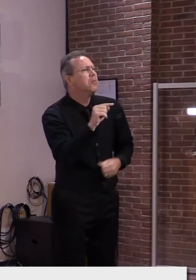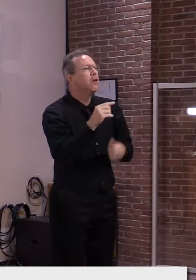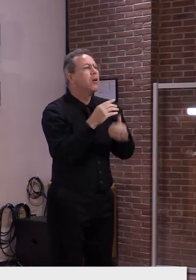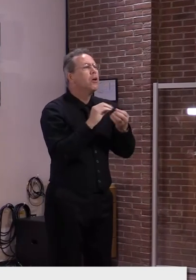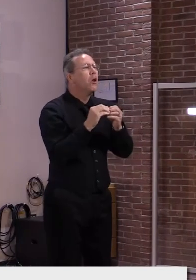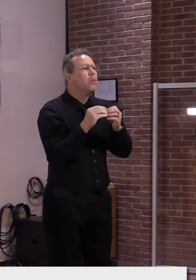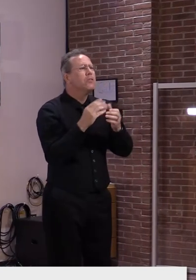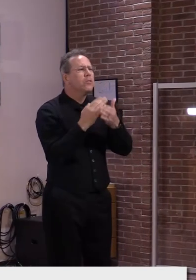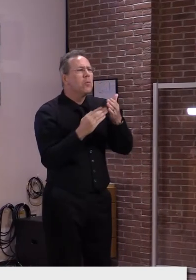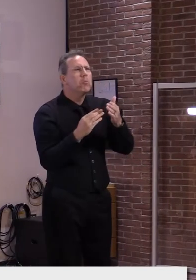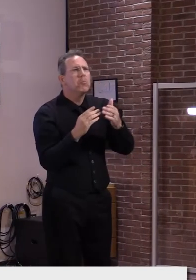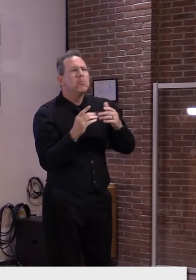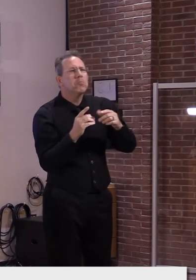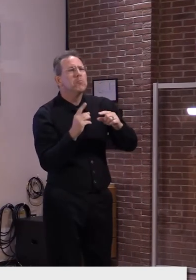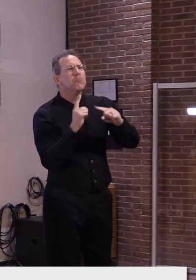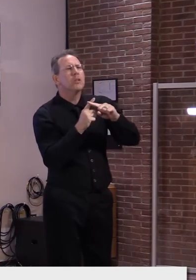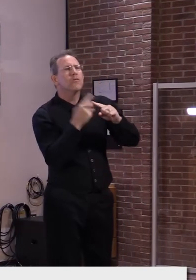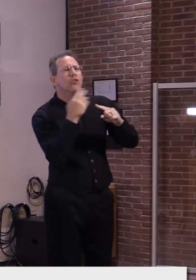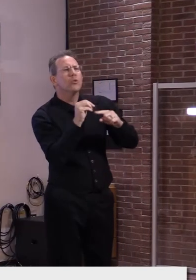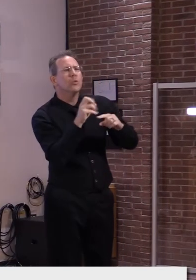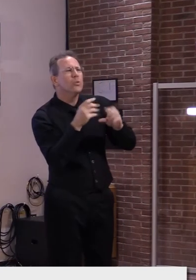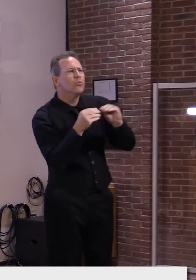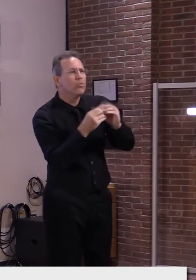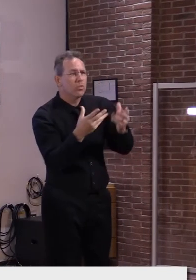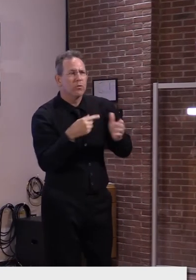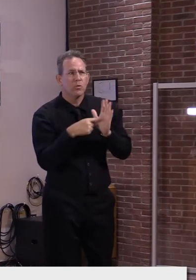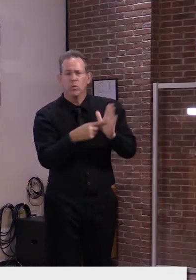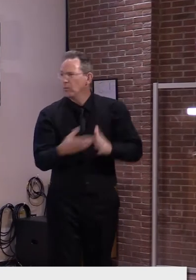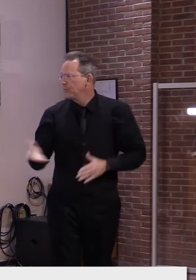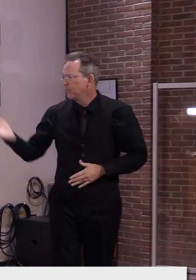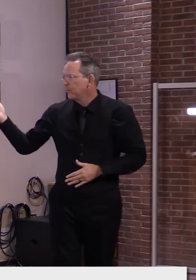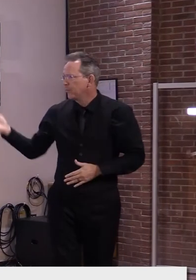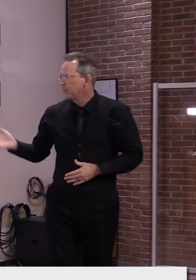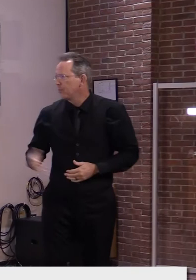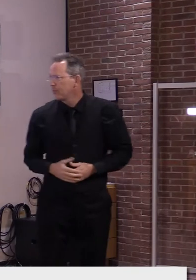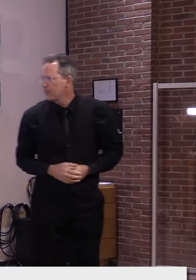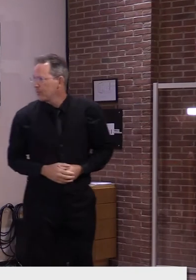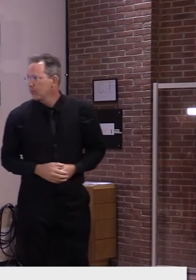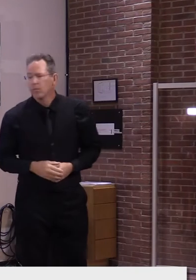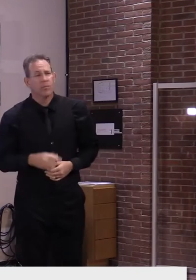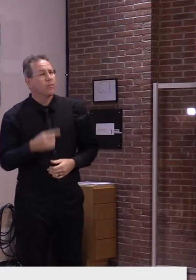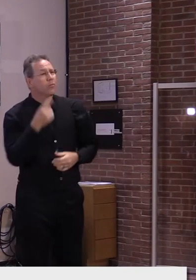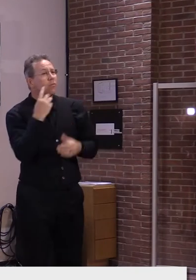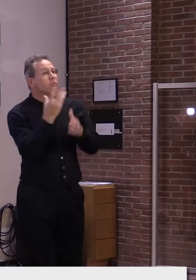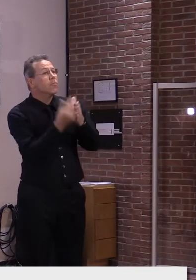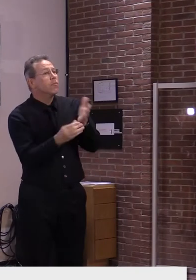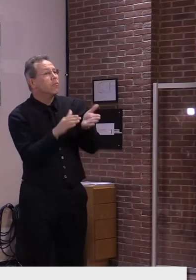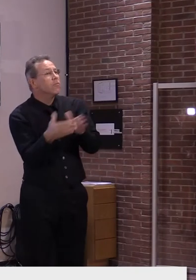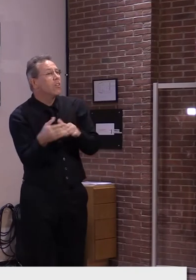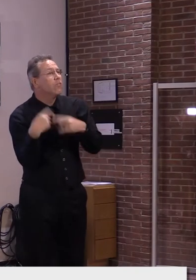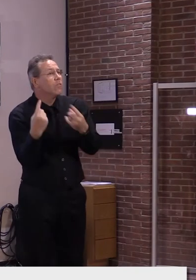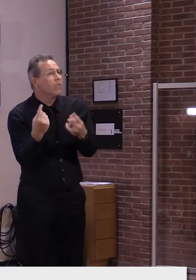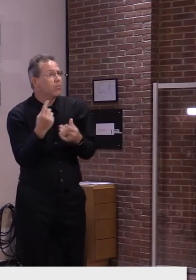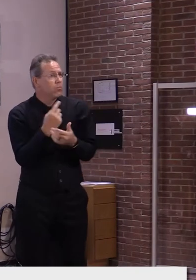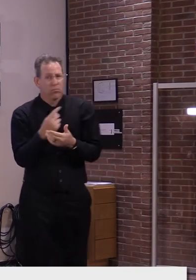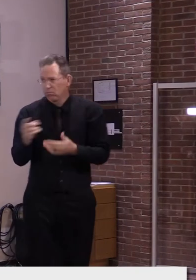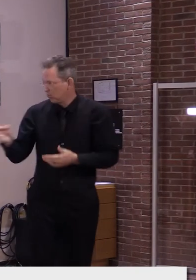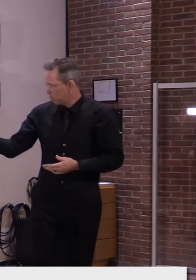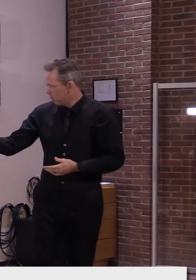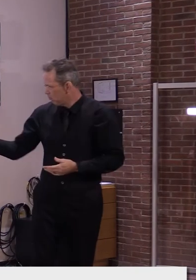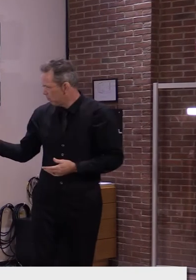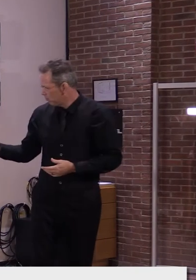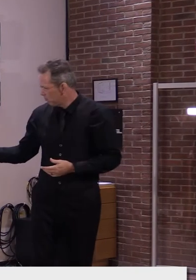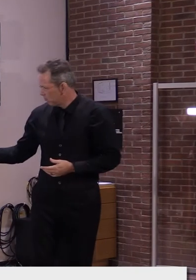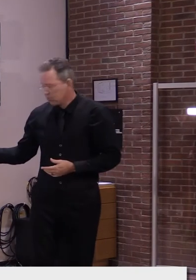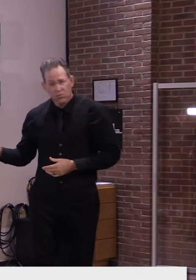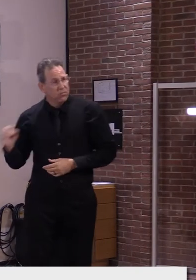the foreseeable future. Most importantly, we are fortunate that we have now gone 15 days